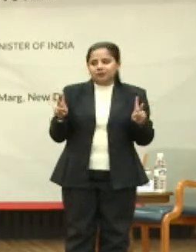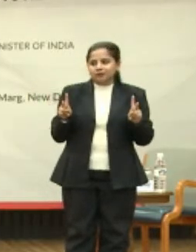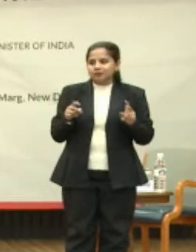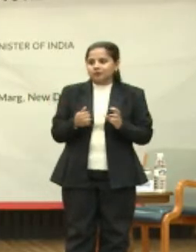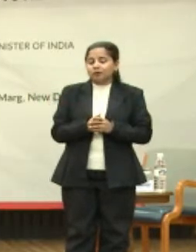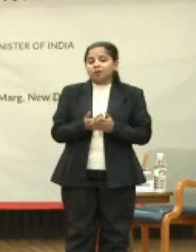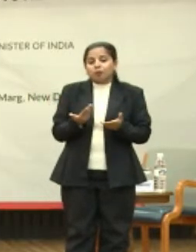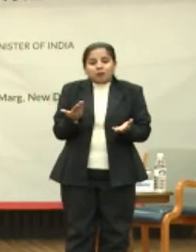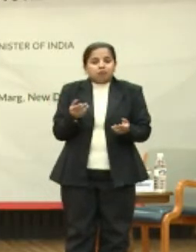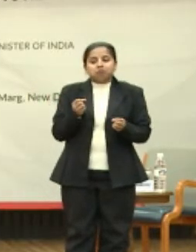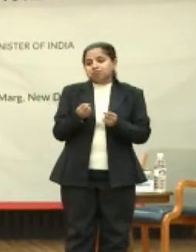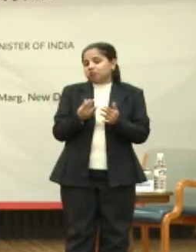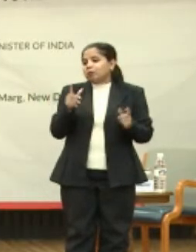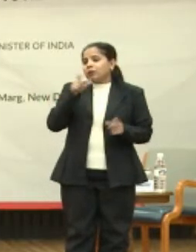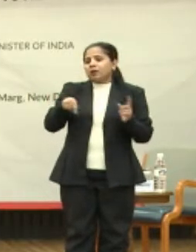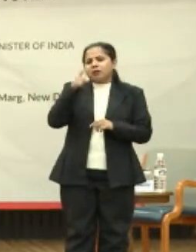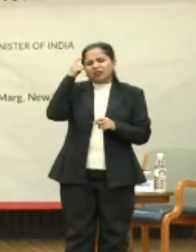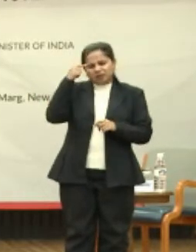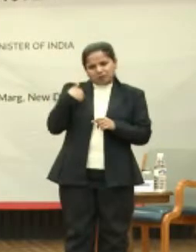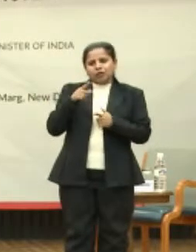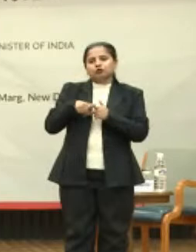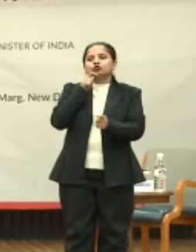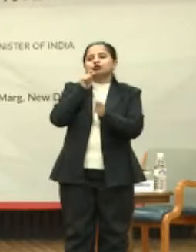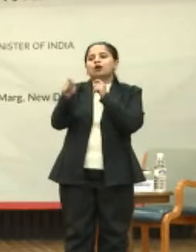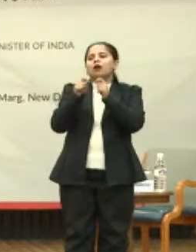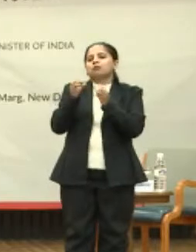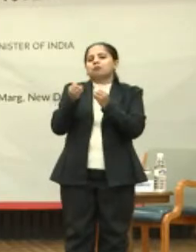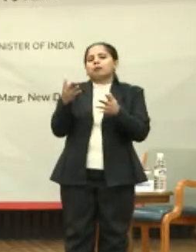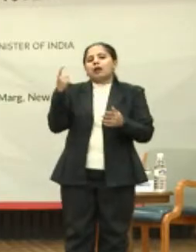Now, of course, many people think I'm a journalist.